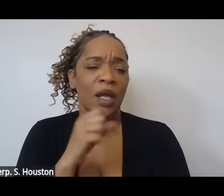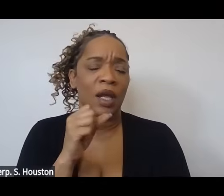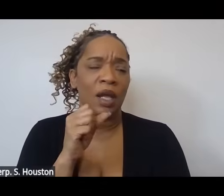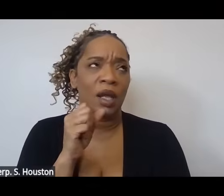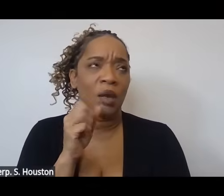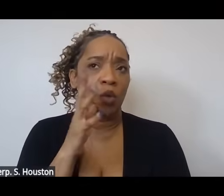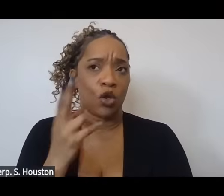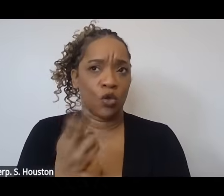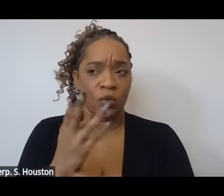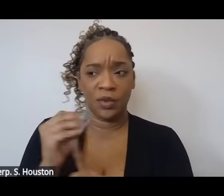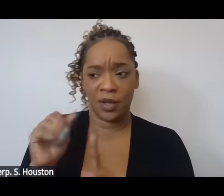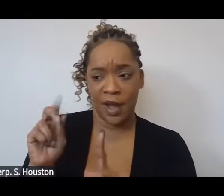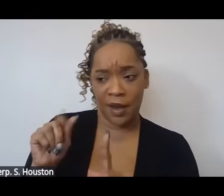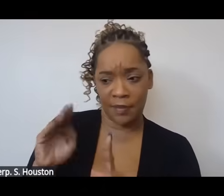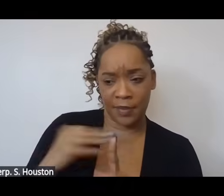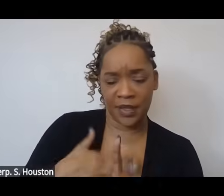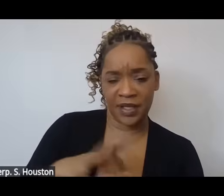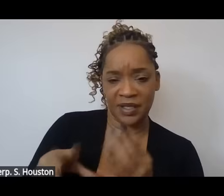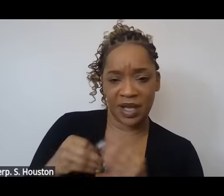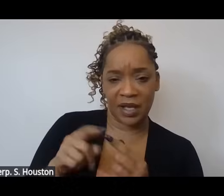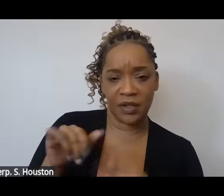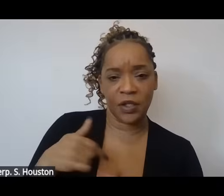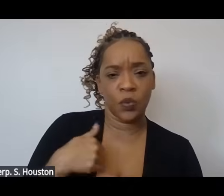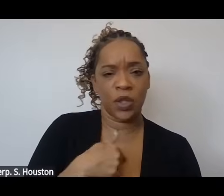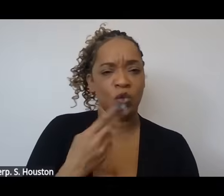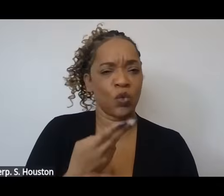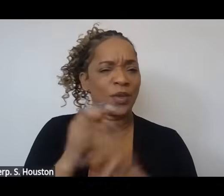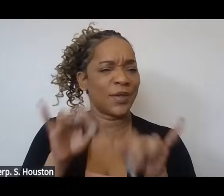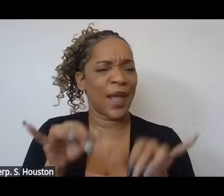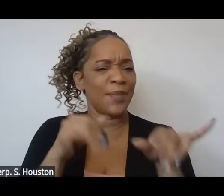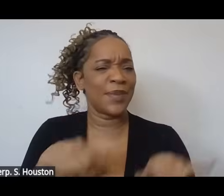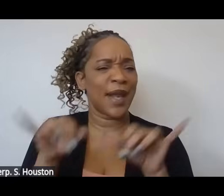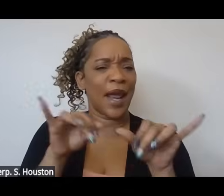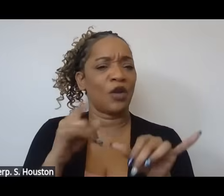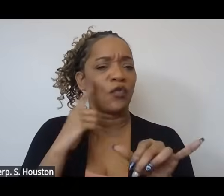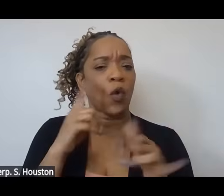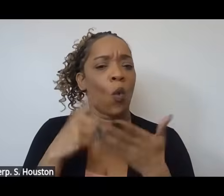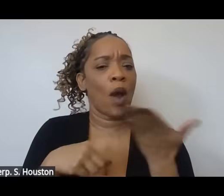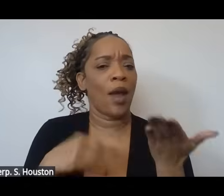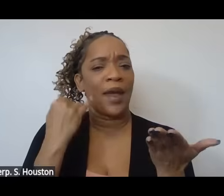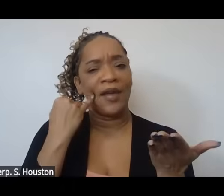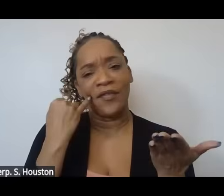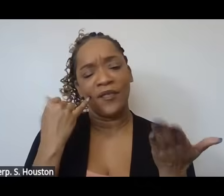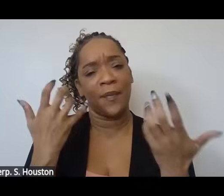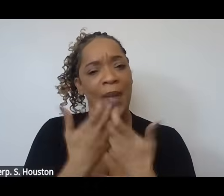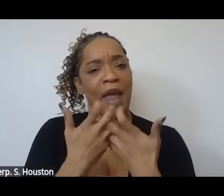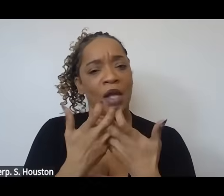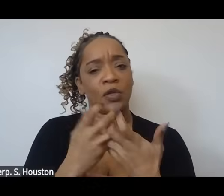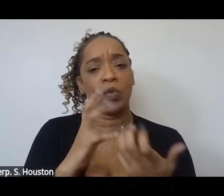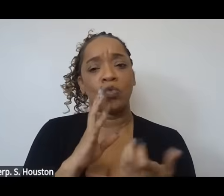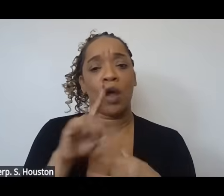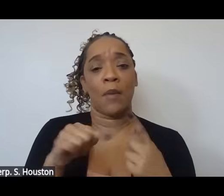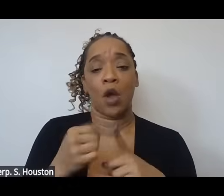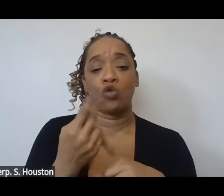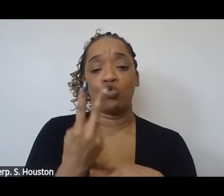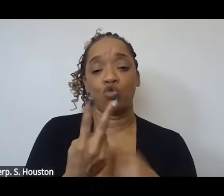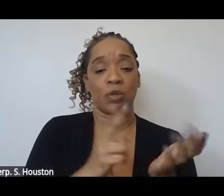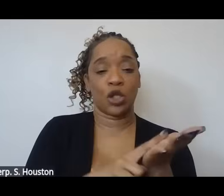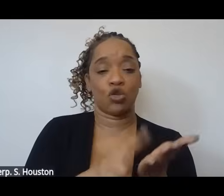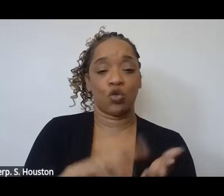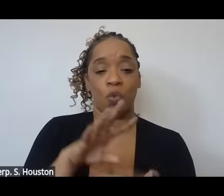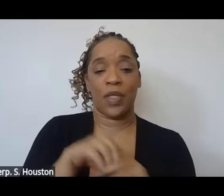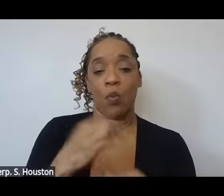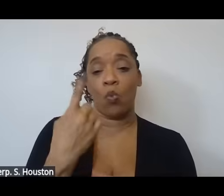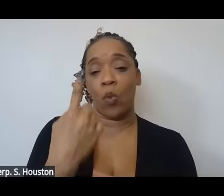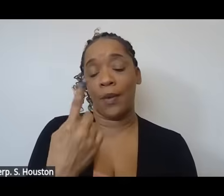for evaluating whether signatures match. I think regardless of whether we're talking about two signatures within a petition or comparing a